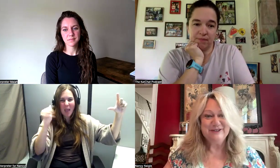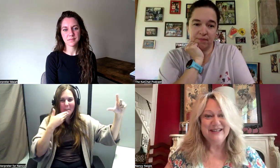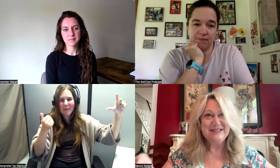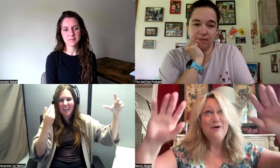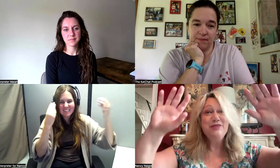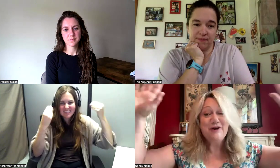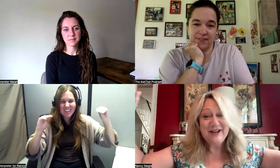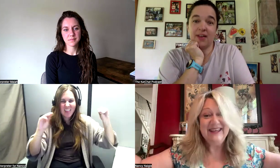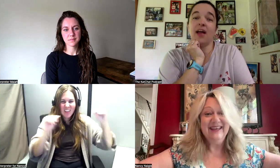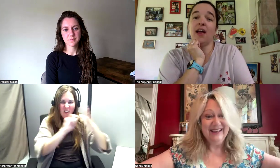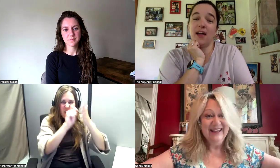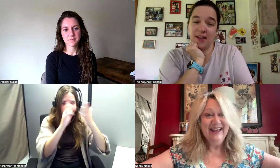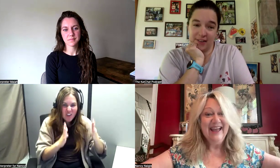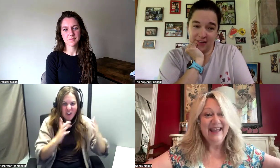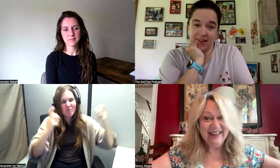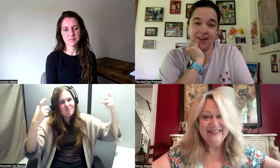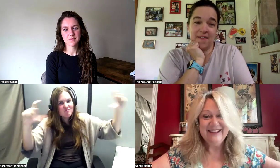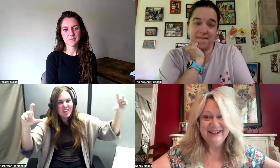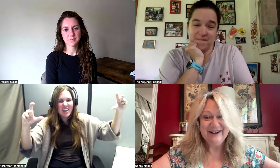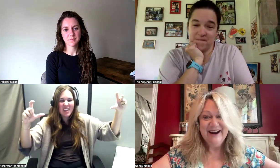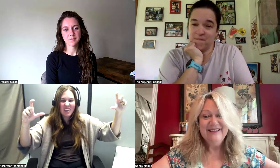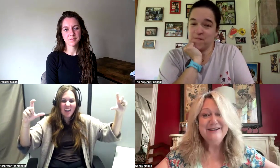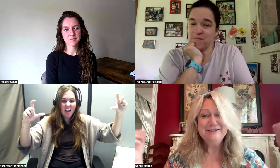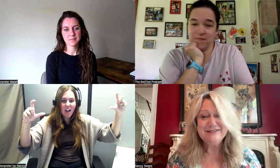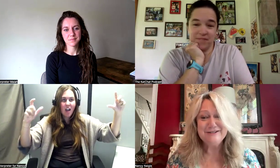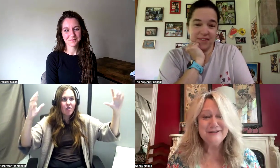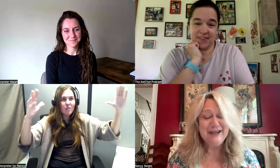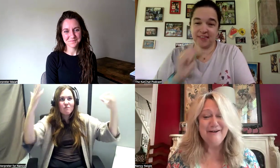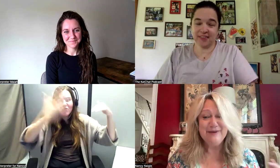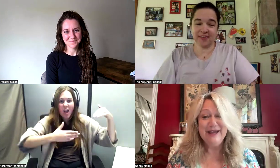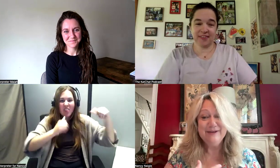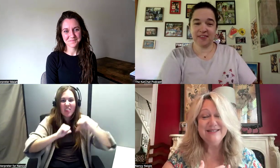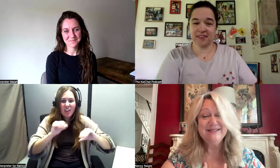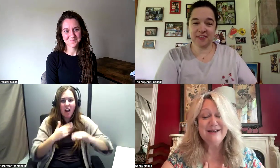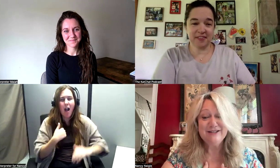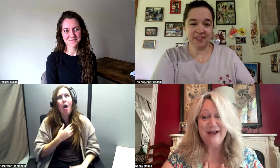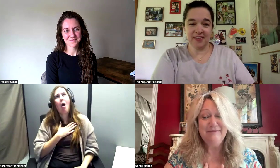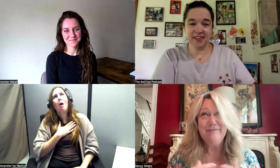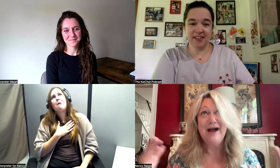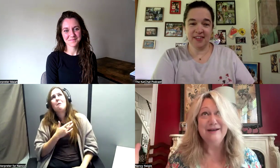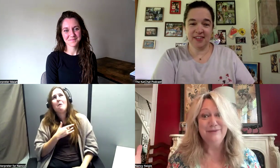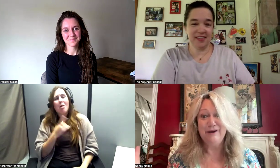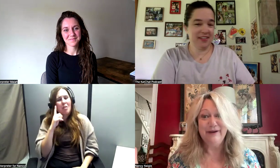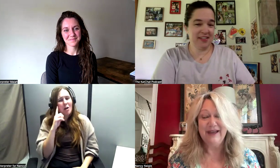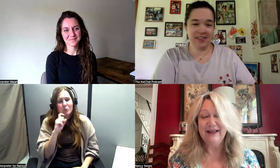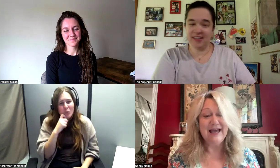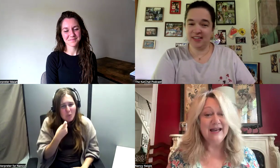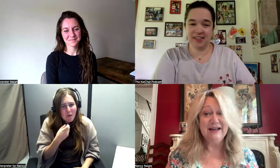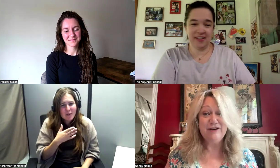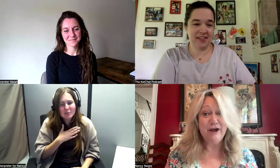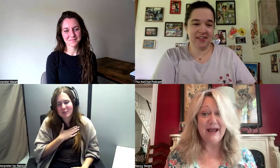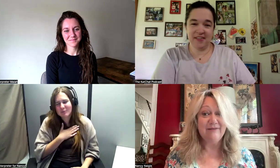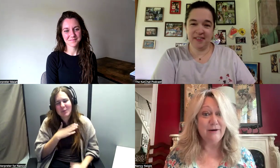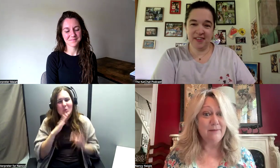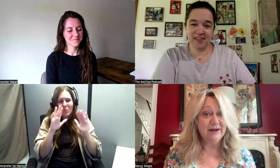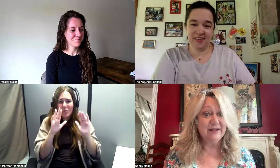Forward book release on the marquee at the theater. They took such good care of me. It was such a mind-blowing, like I didn't